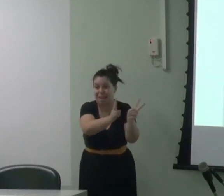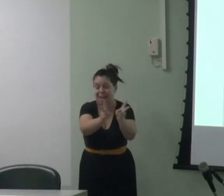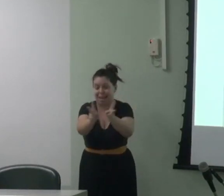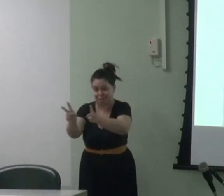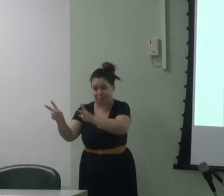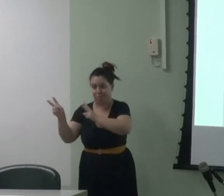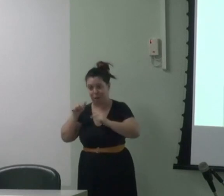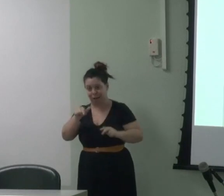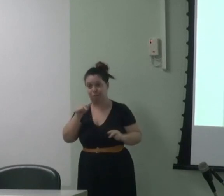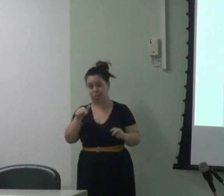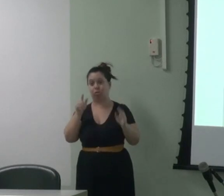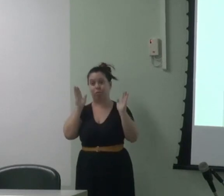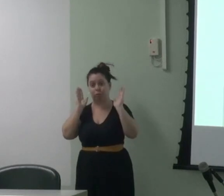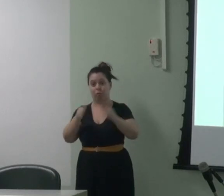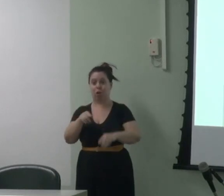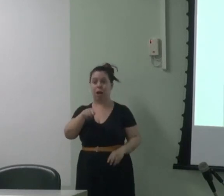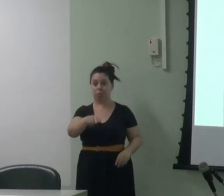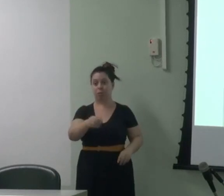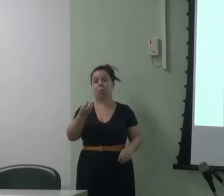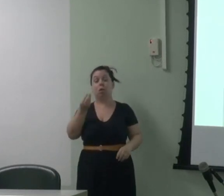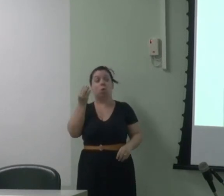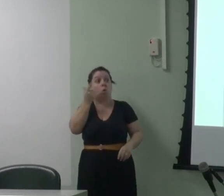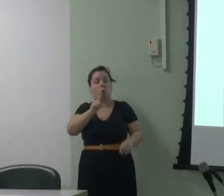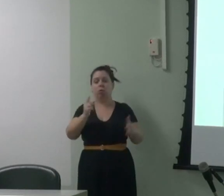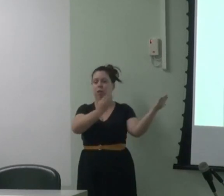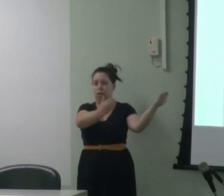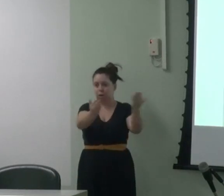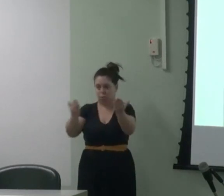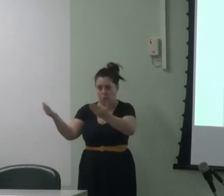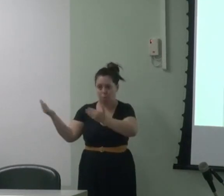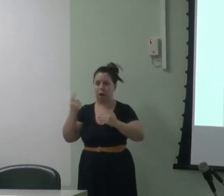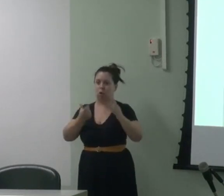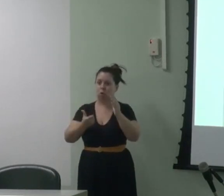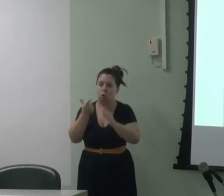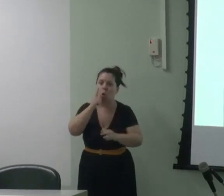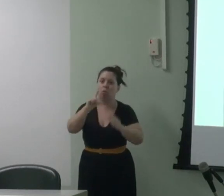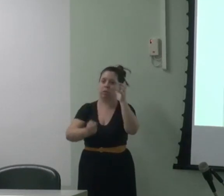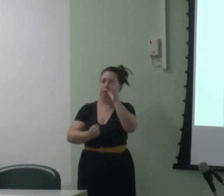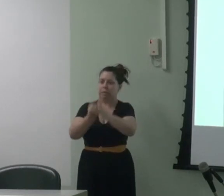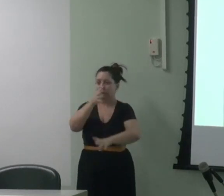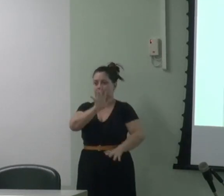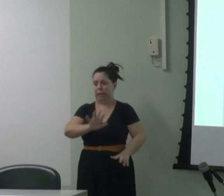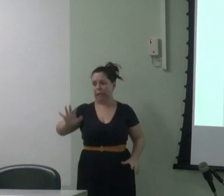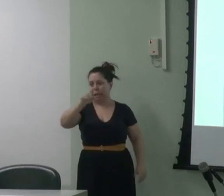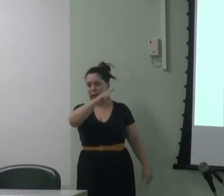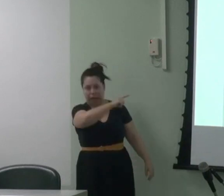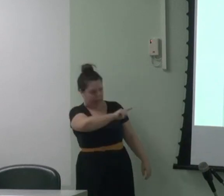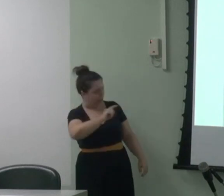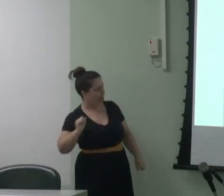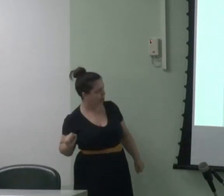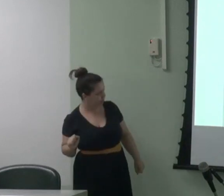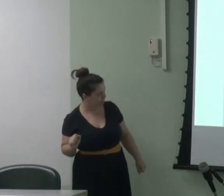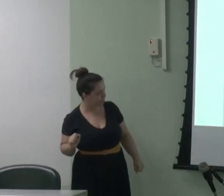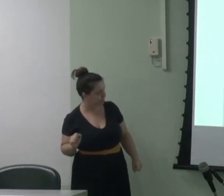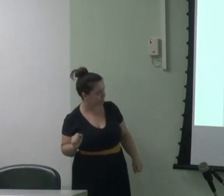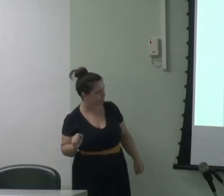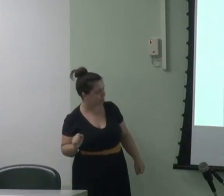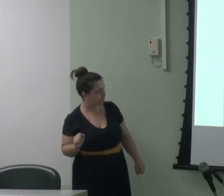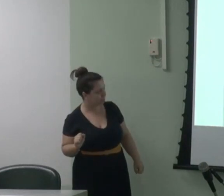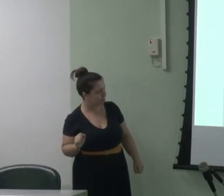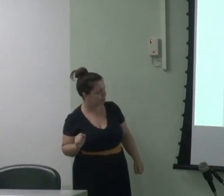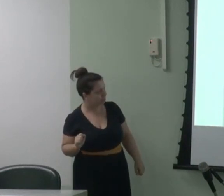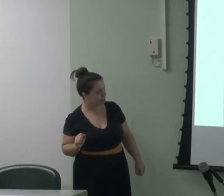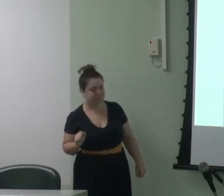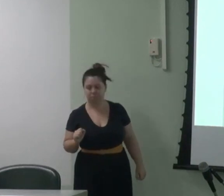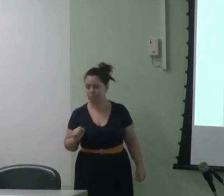were, so we have richer or simpler trees in the Universal Derivations project. So in